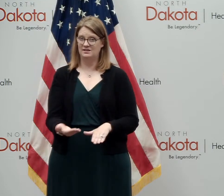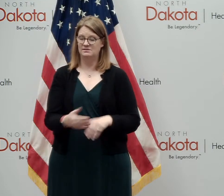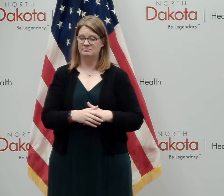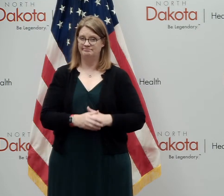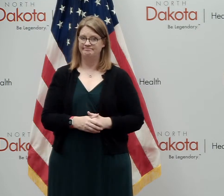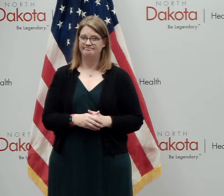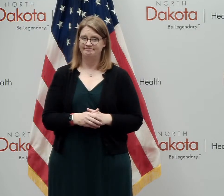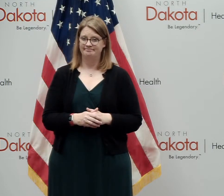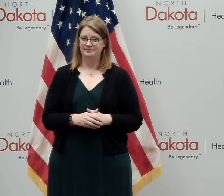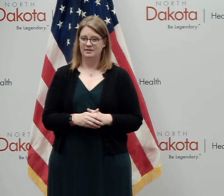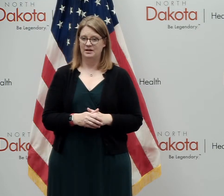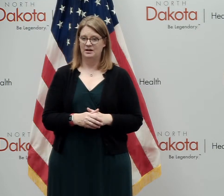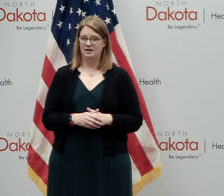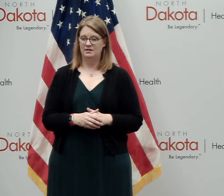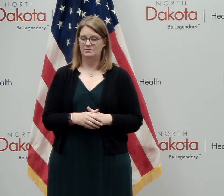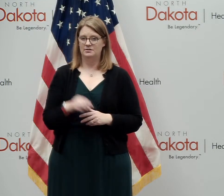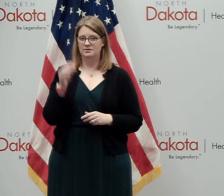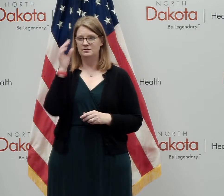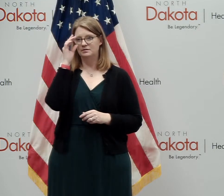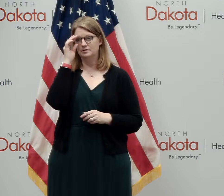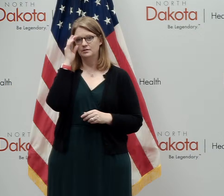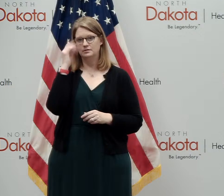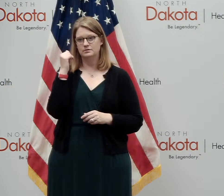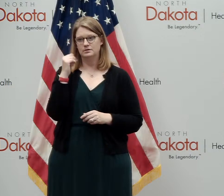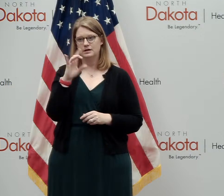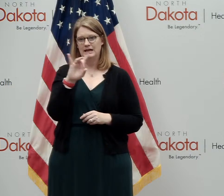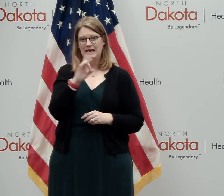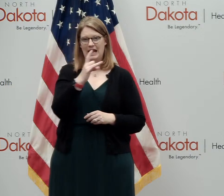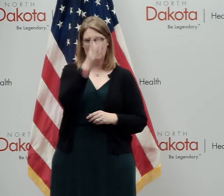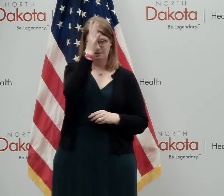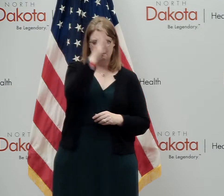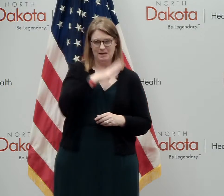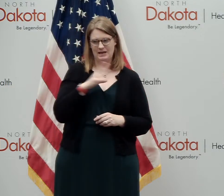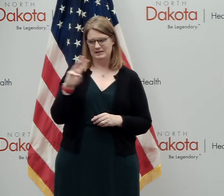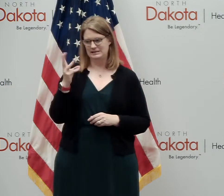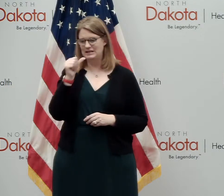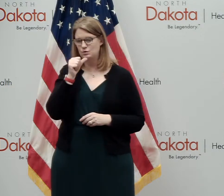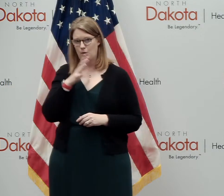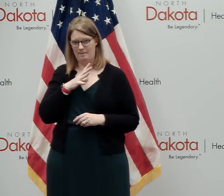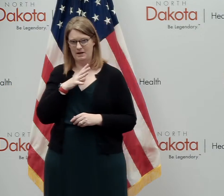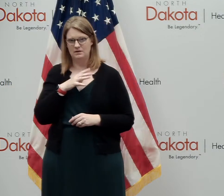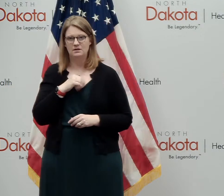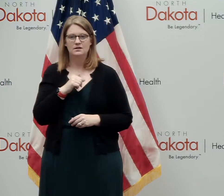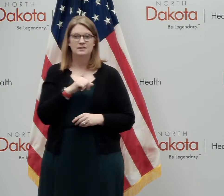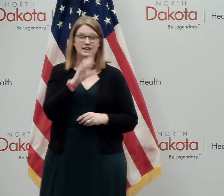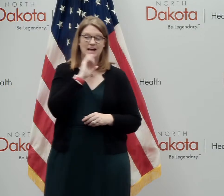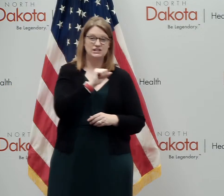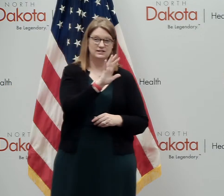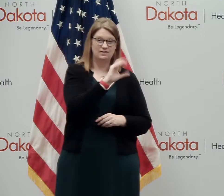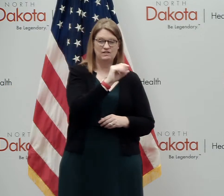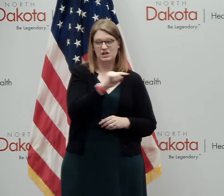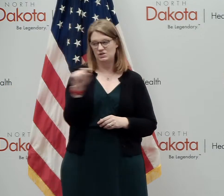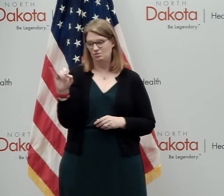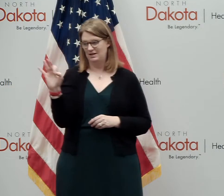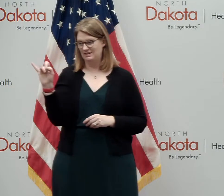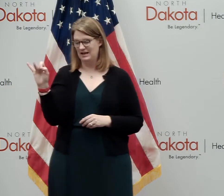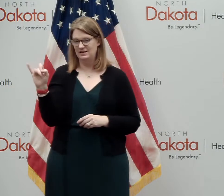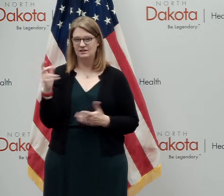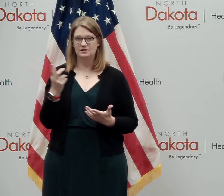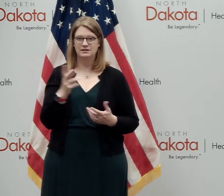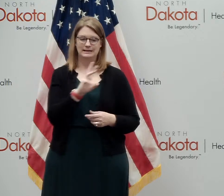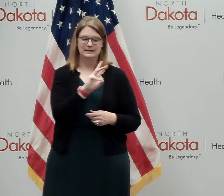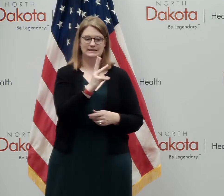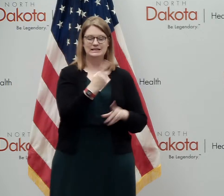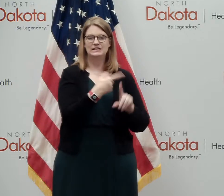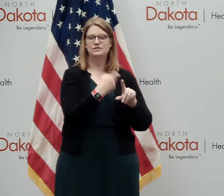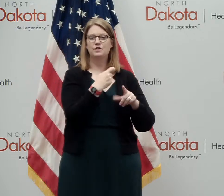is spanning 8 men and 6 women from their 50s to their 90s. 6 of those